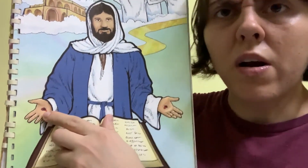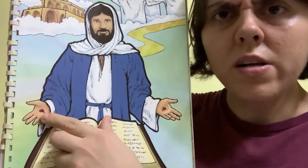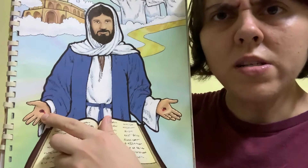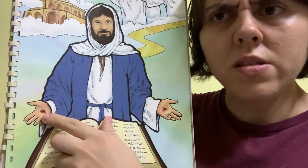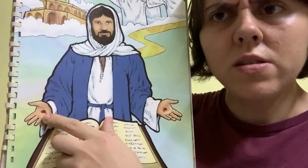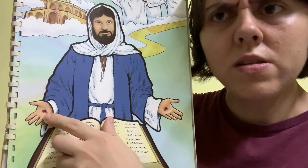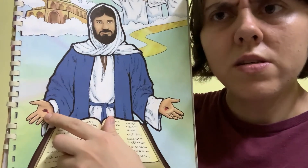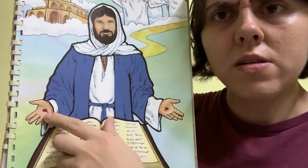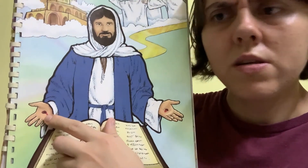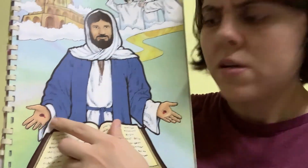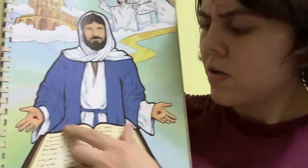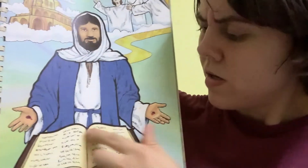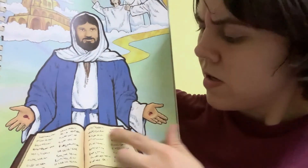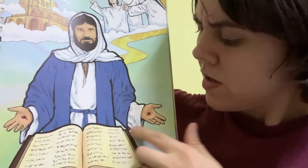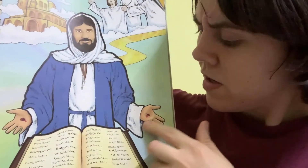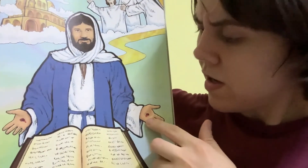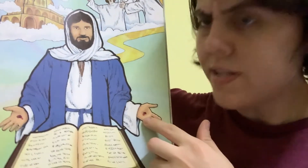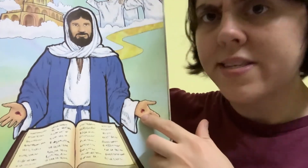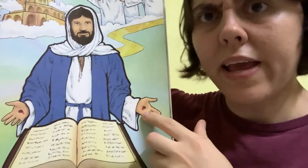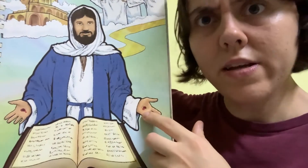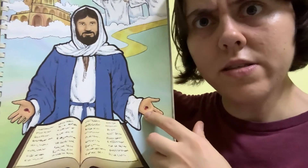scars on his hands?